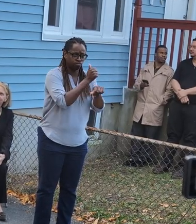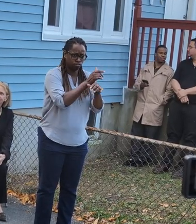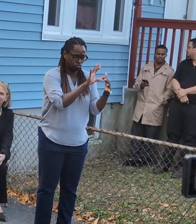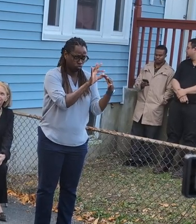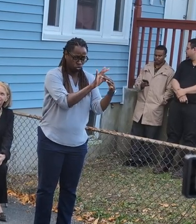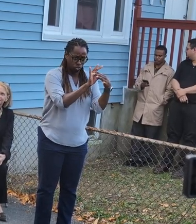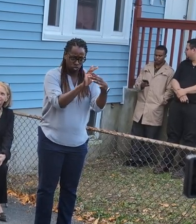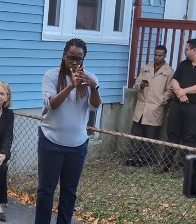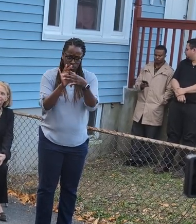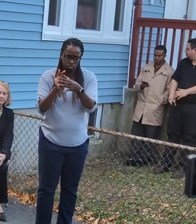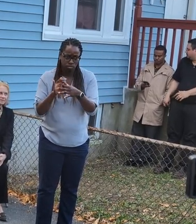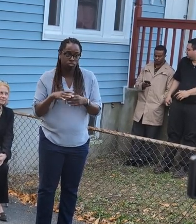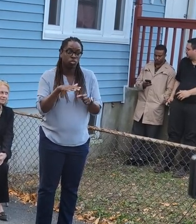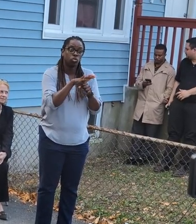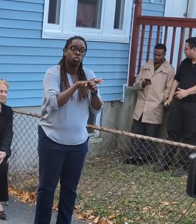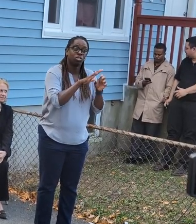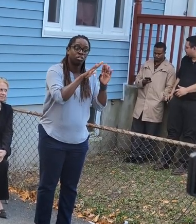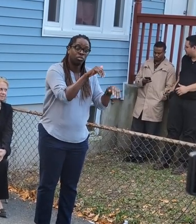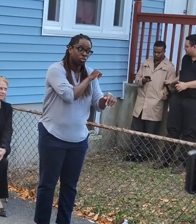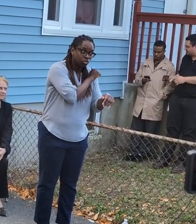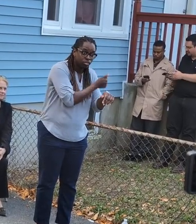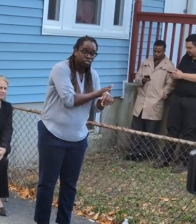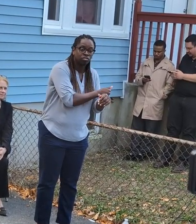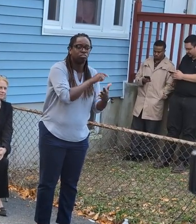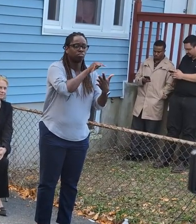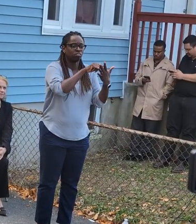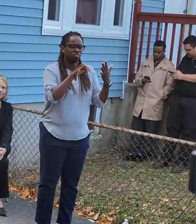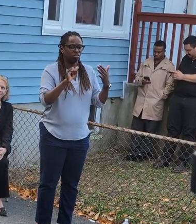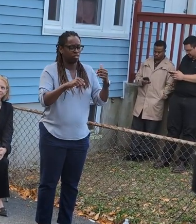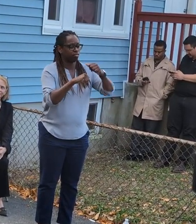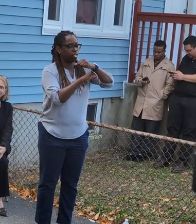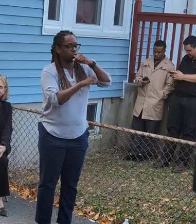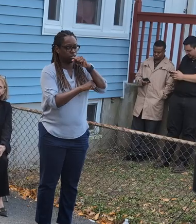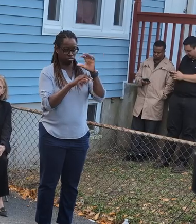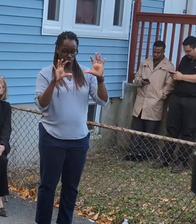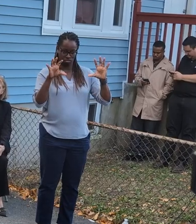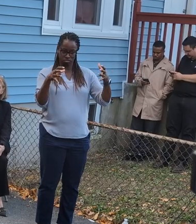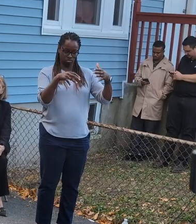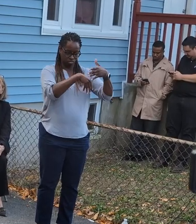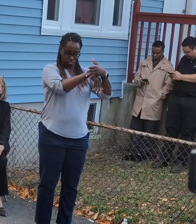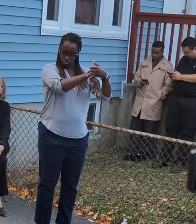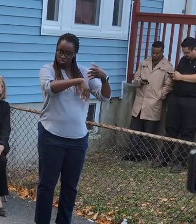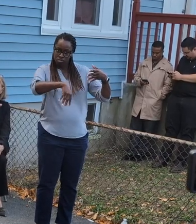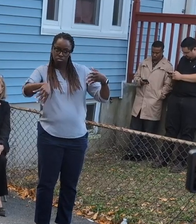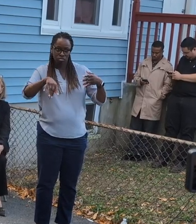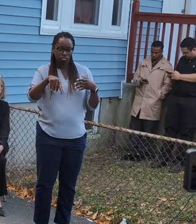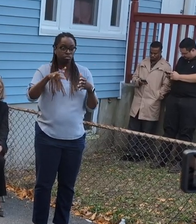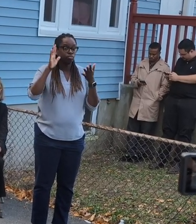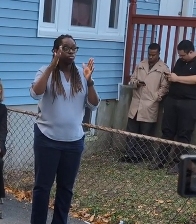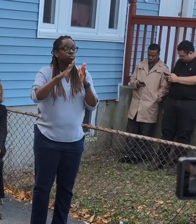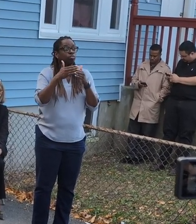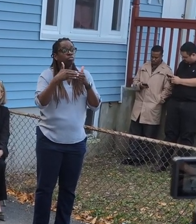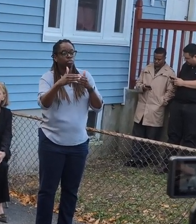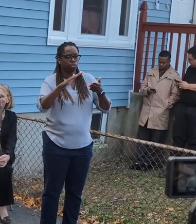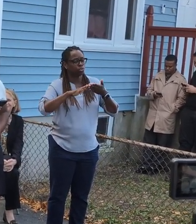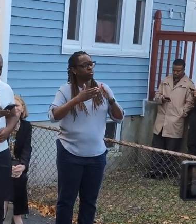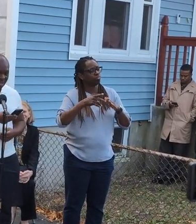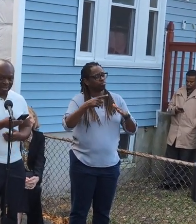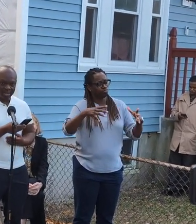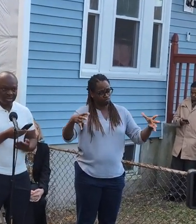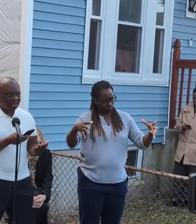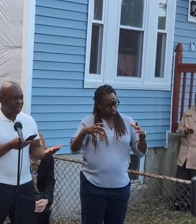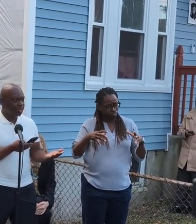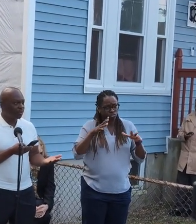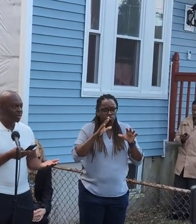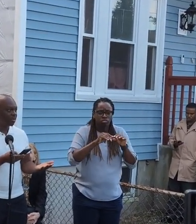authorities, we are building foundations for stronger, more inclusive communities. Thank you all for the support